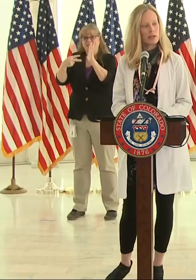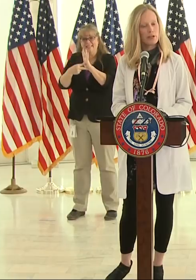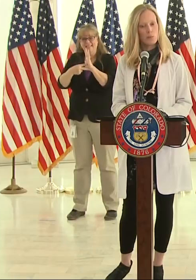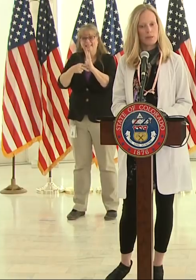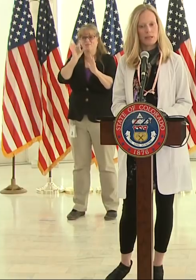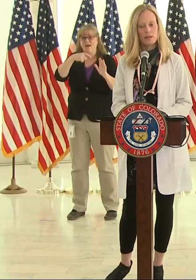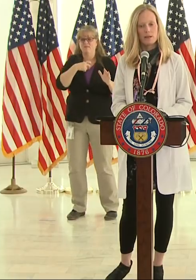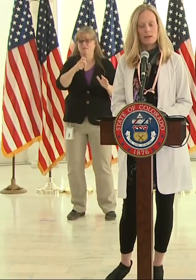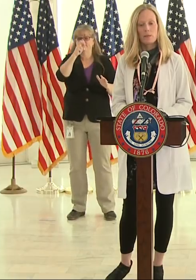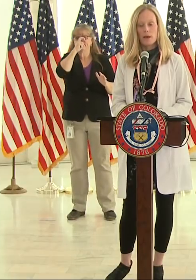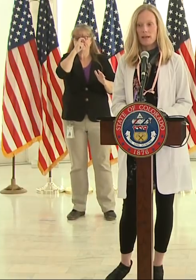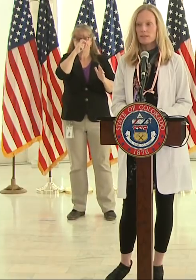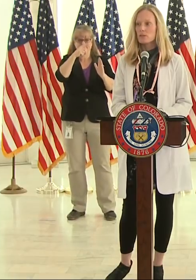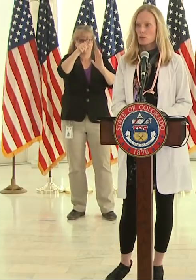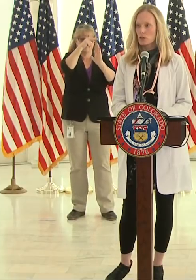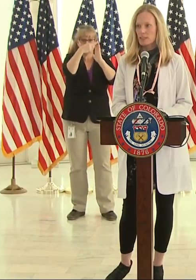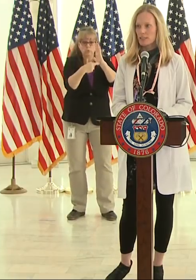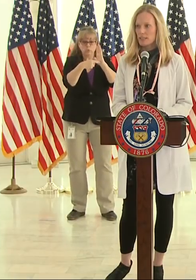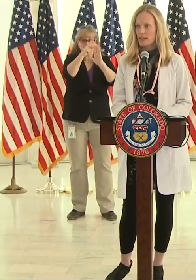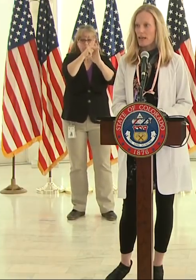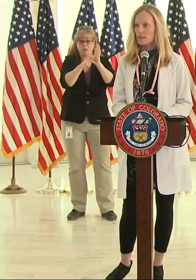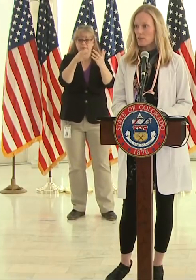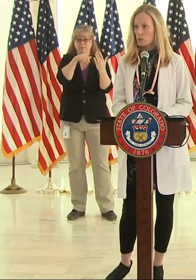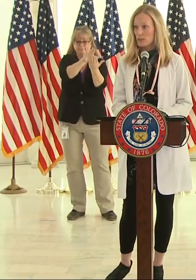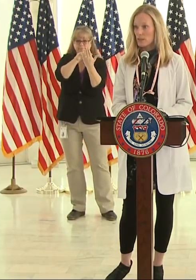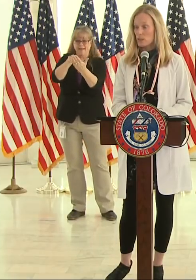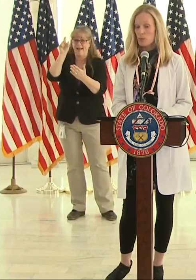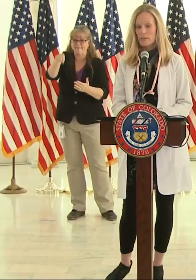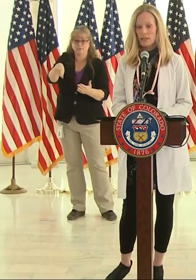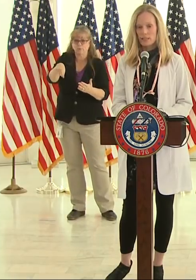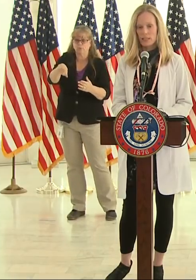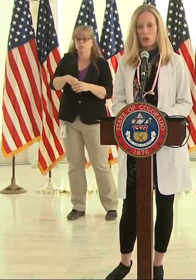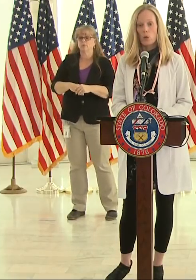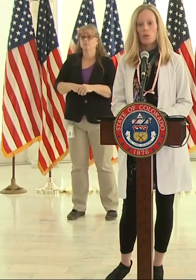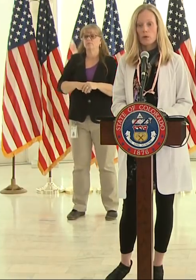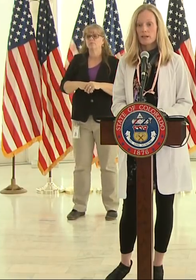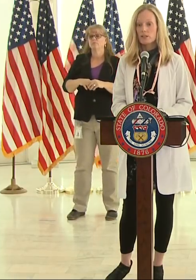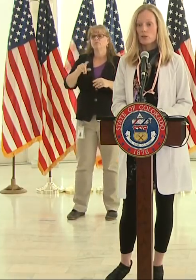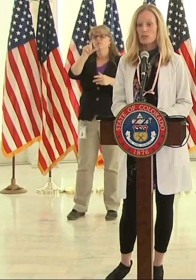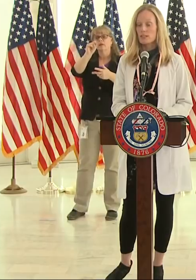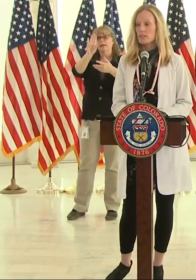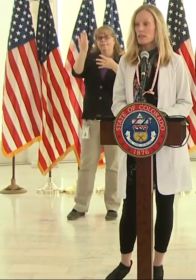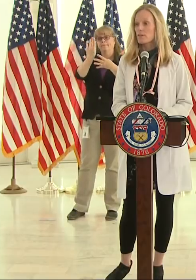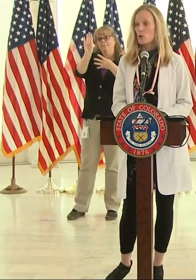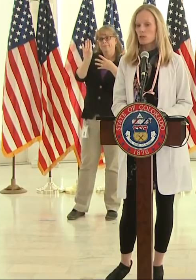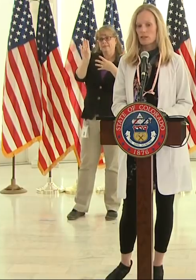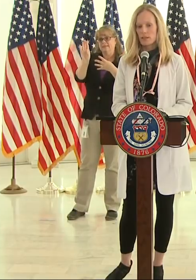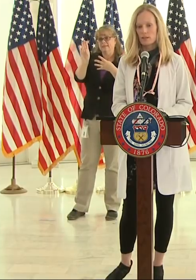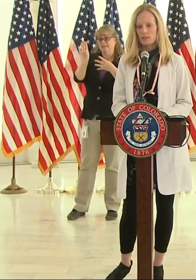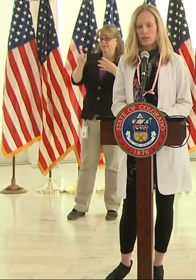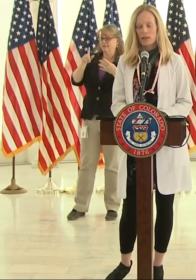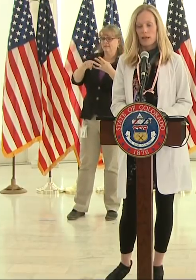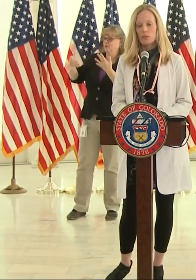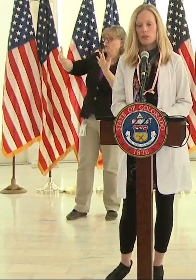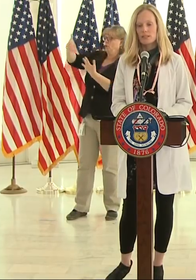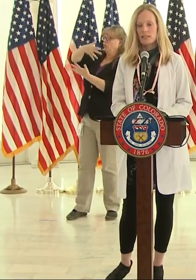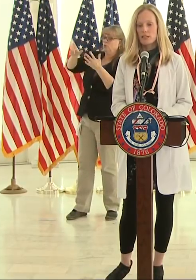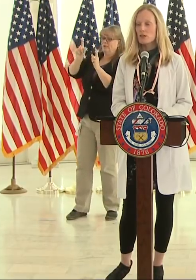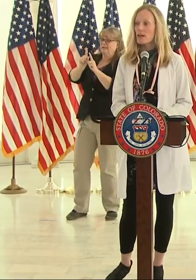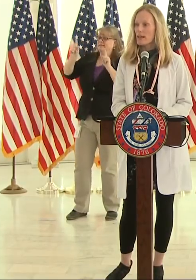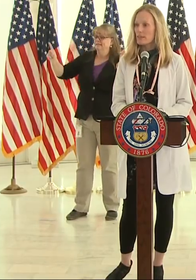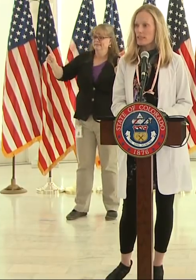So scenario B combines social distancing at the levels we discussed previously with greater social distancing for older adults. And